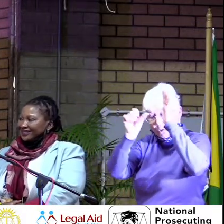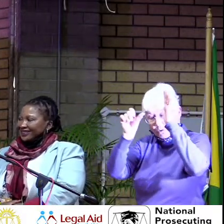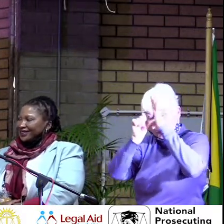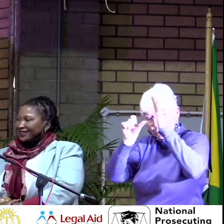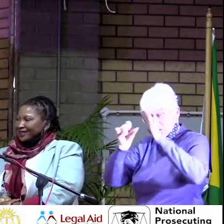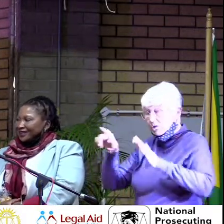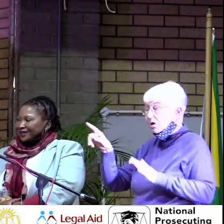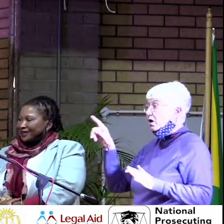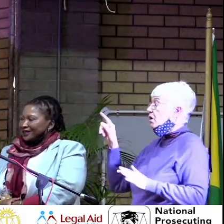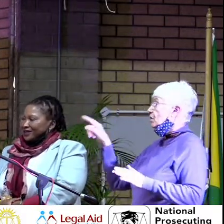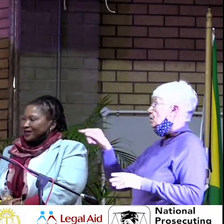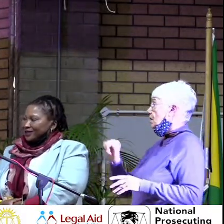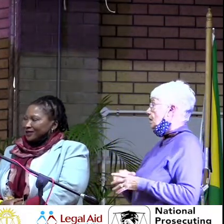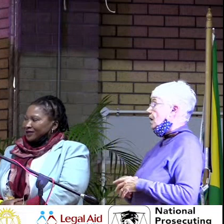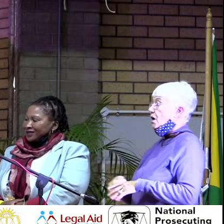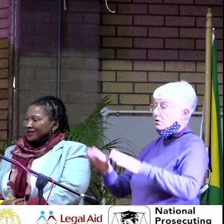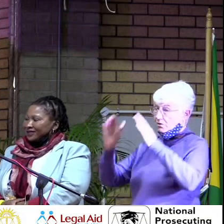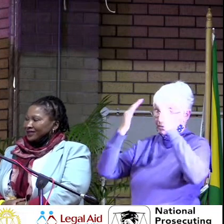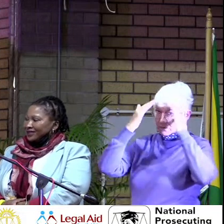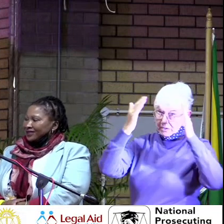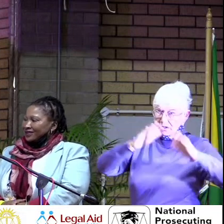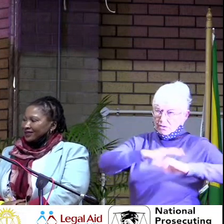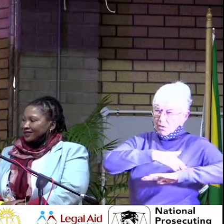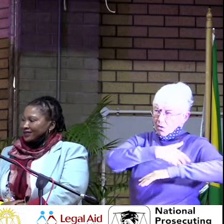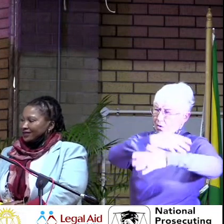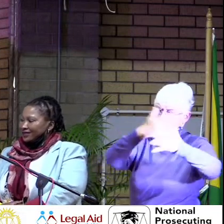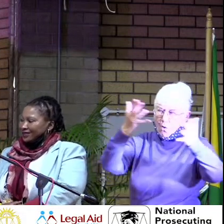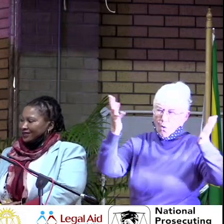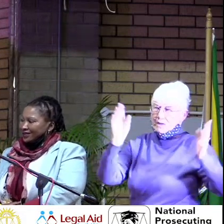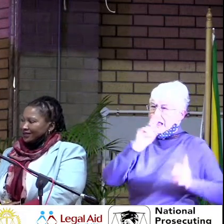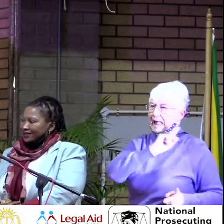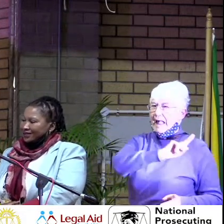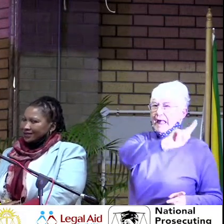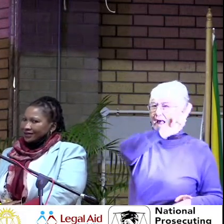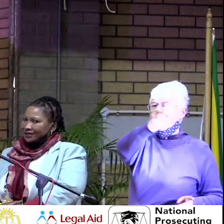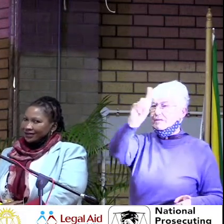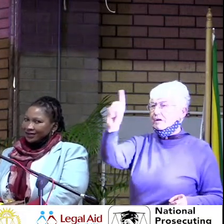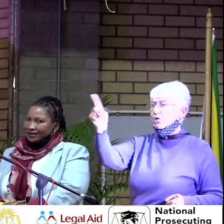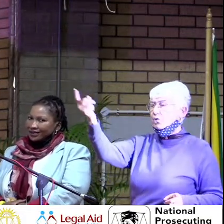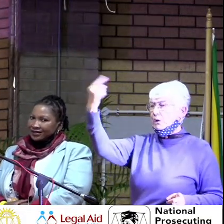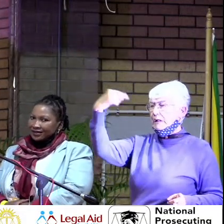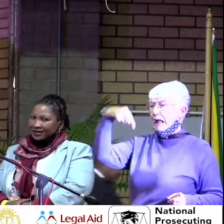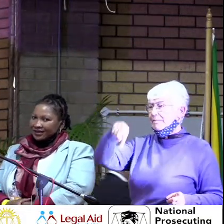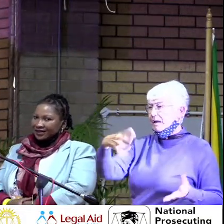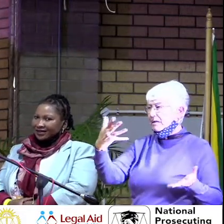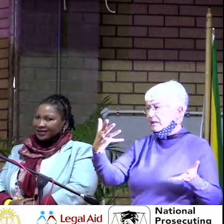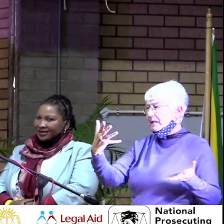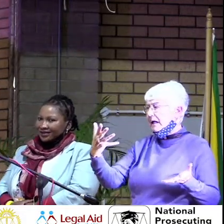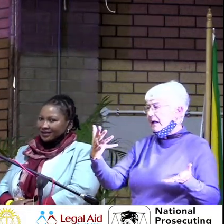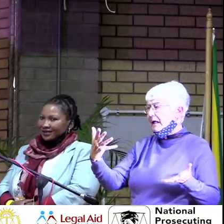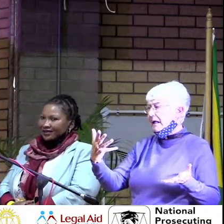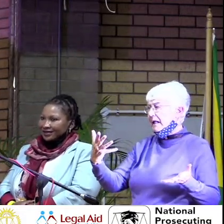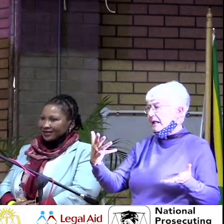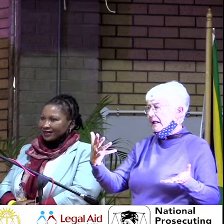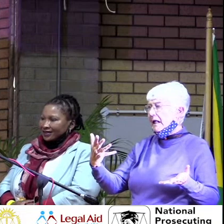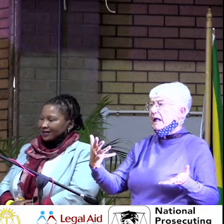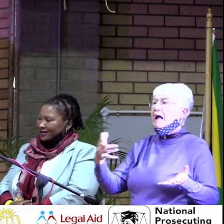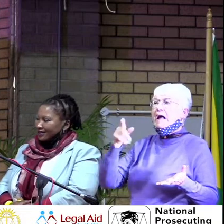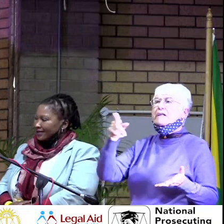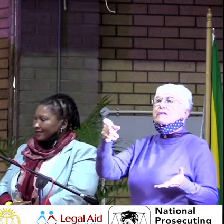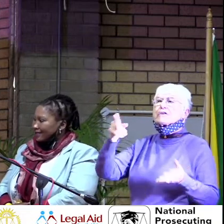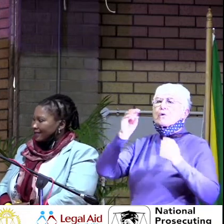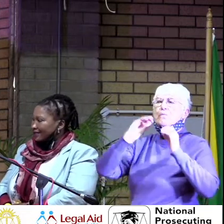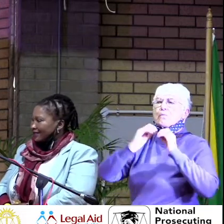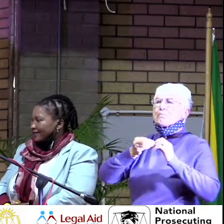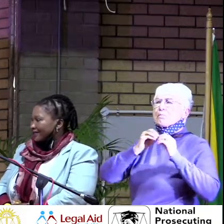I want to thank all of you, everyone who came here, who came and make this event,